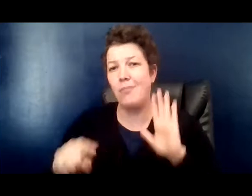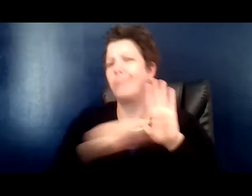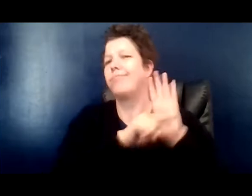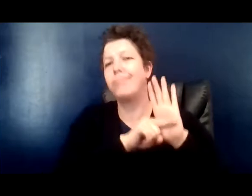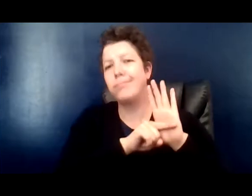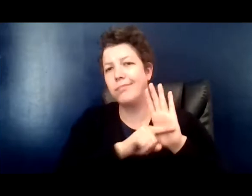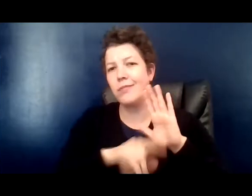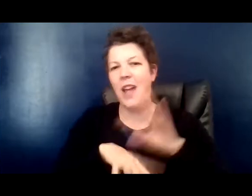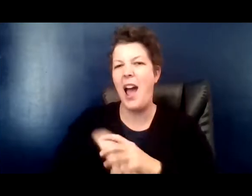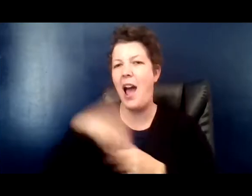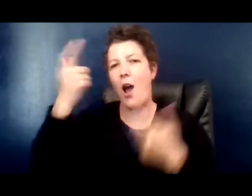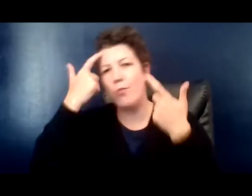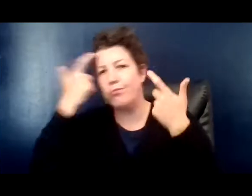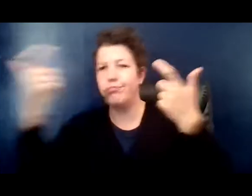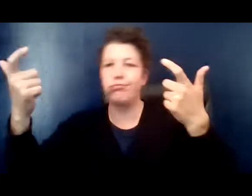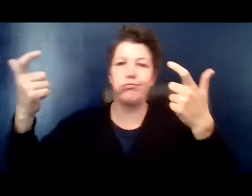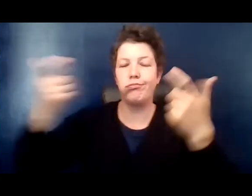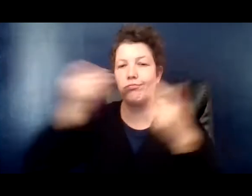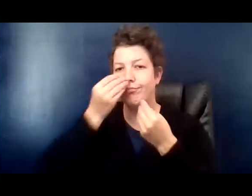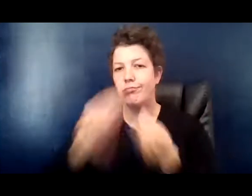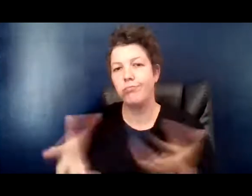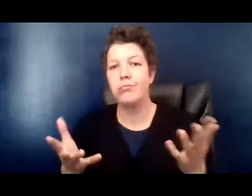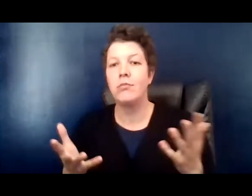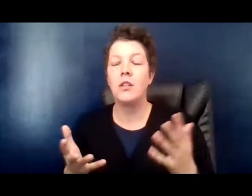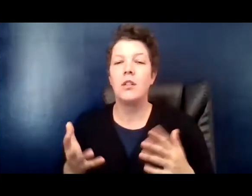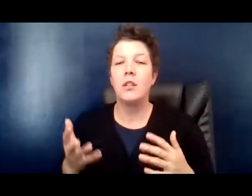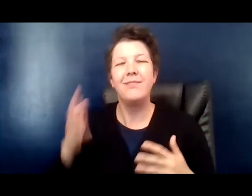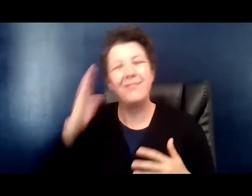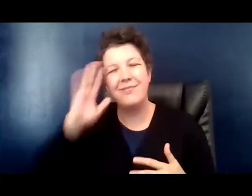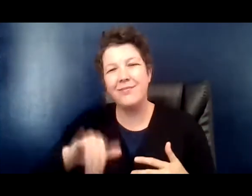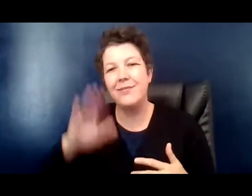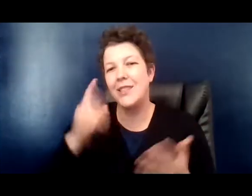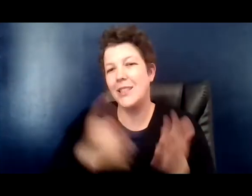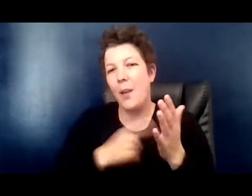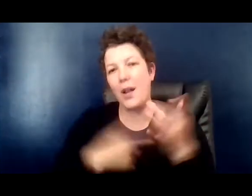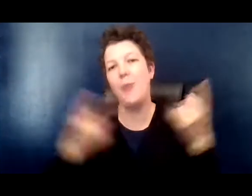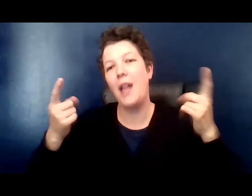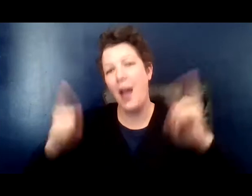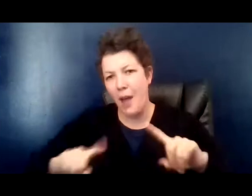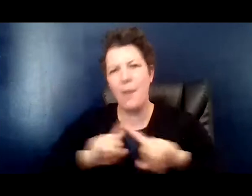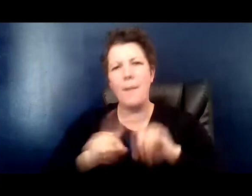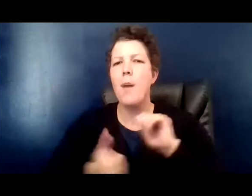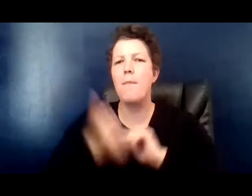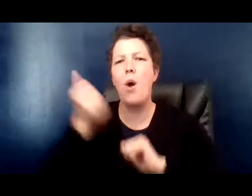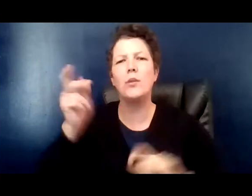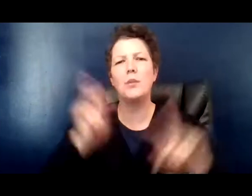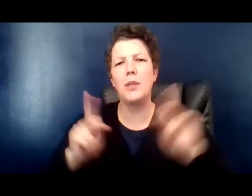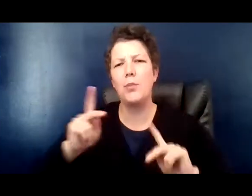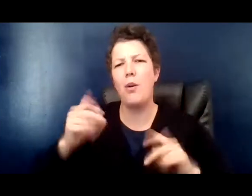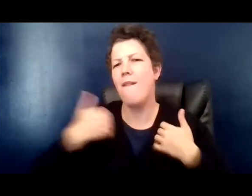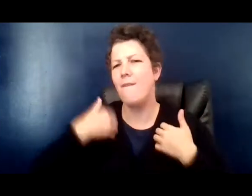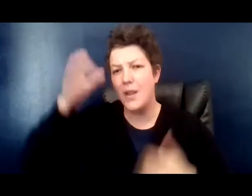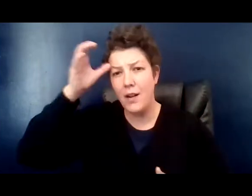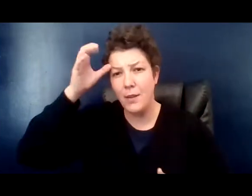But the overwhelming majority of the people out there are going to protect themselves, they're going to protect the families, and the health department has given them